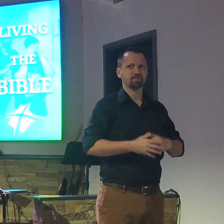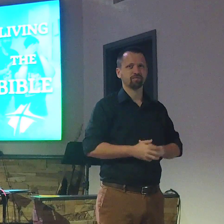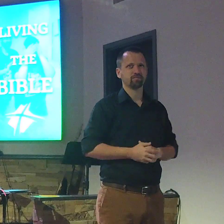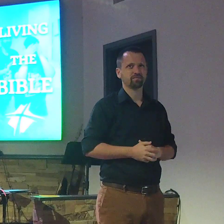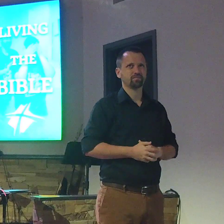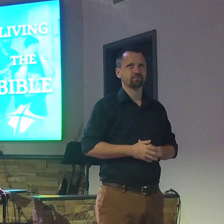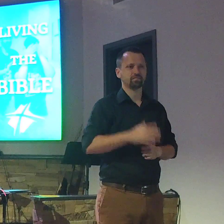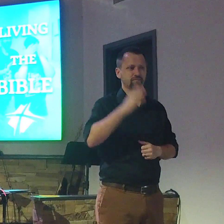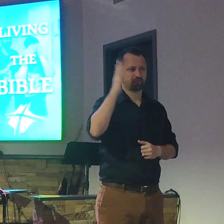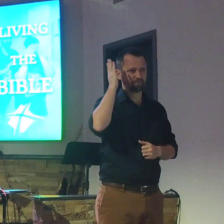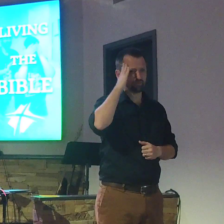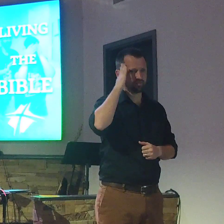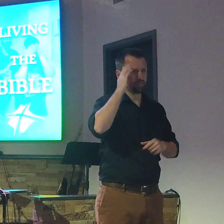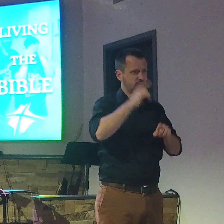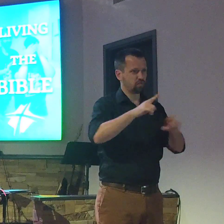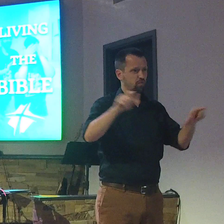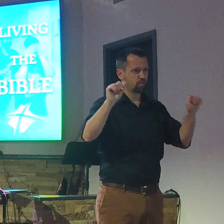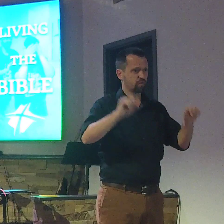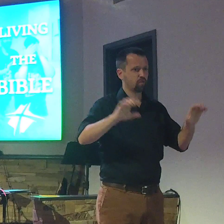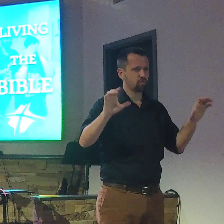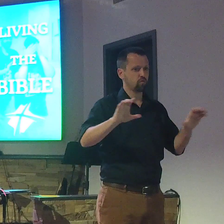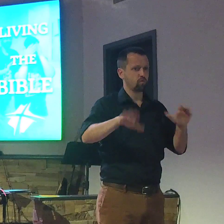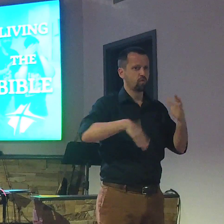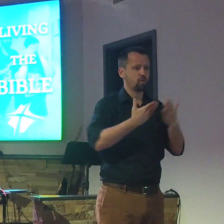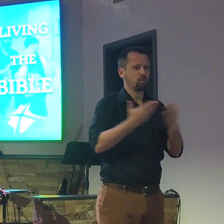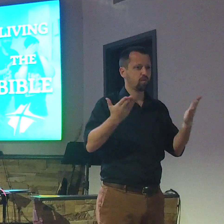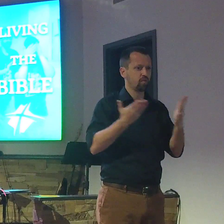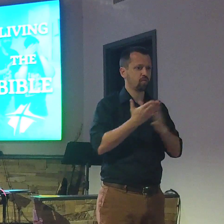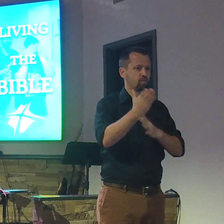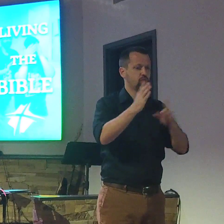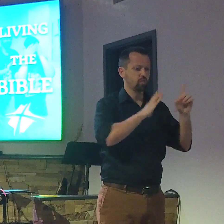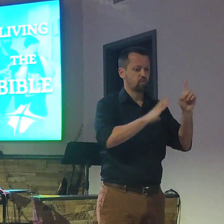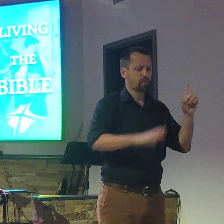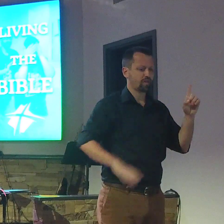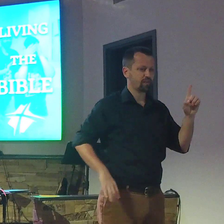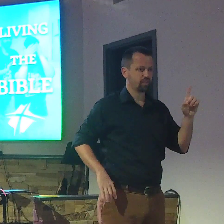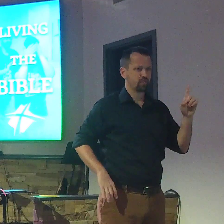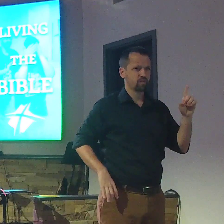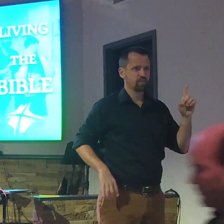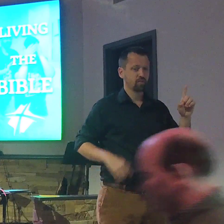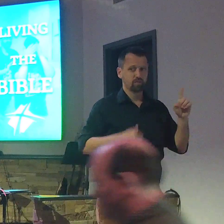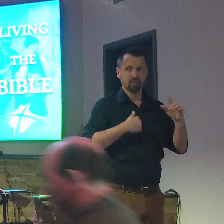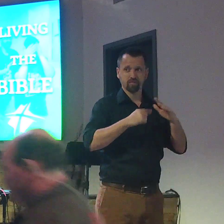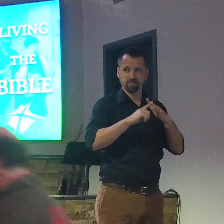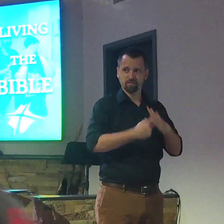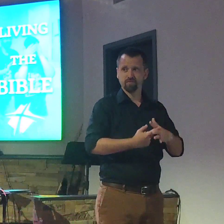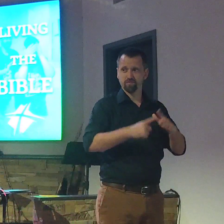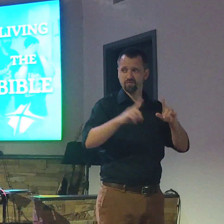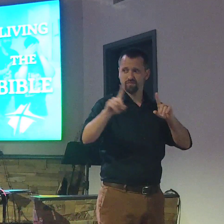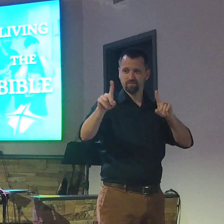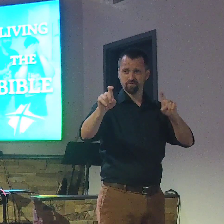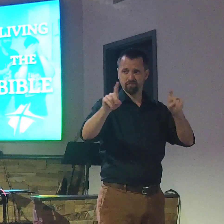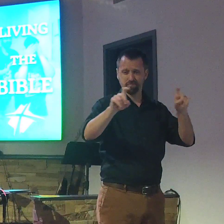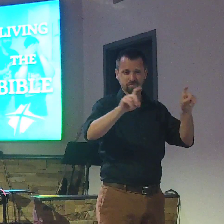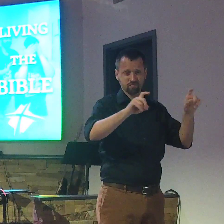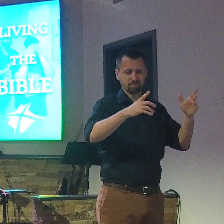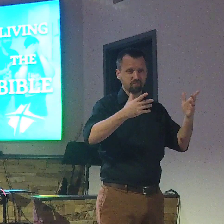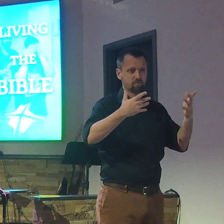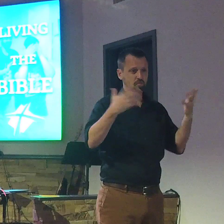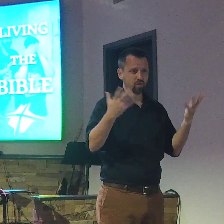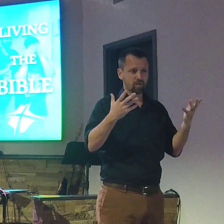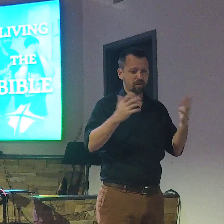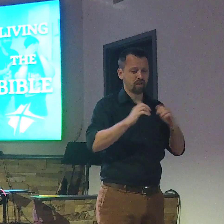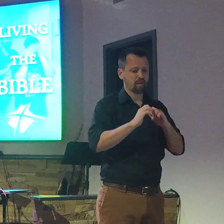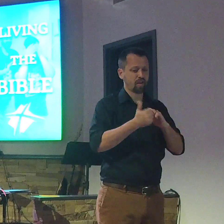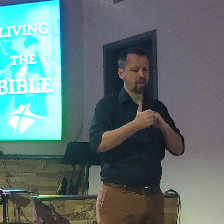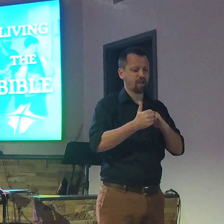to know that you can do all things through Christ. I started off by asking a question, and the question was,